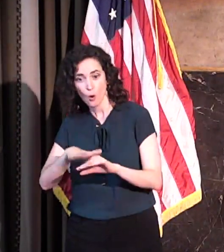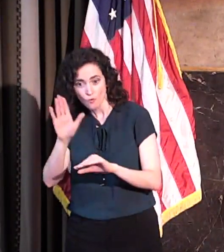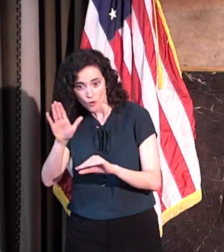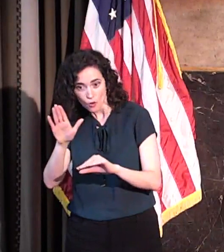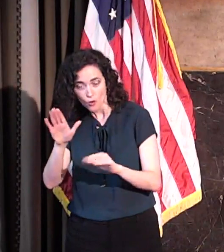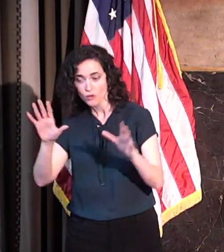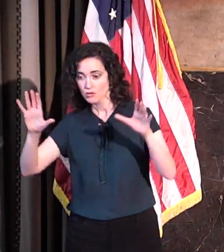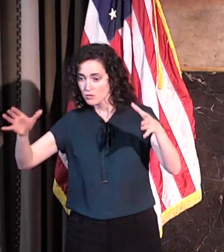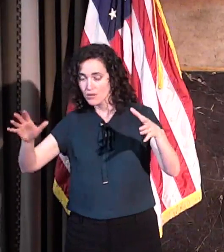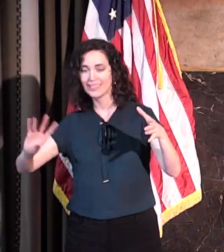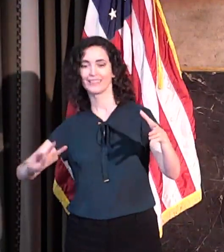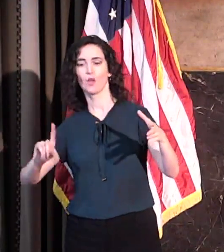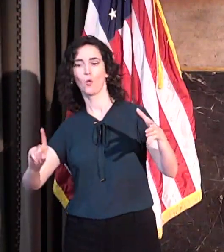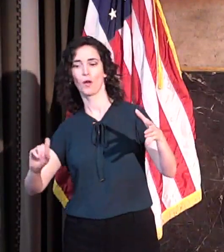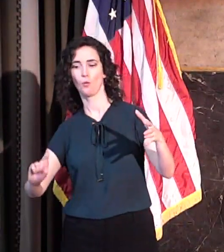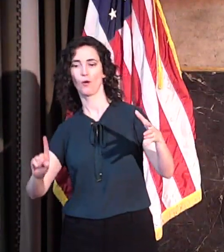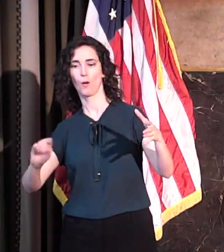71.1%.